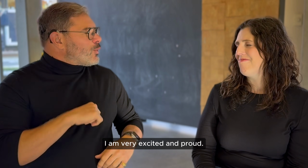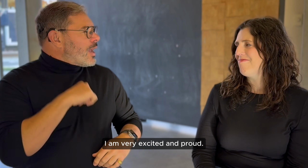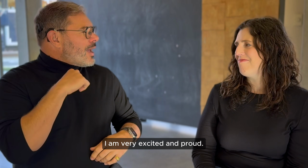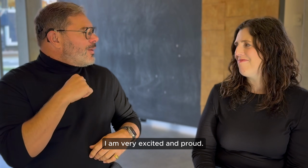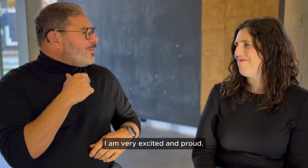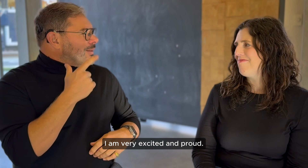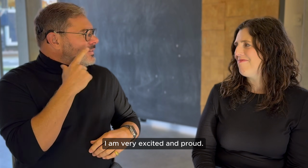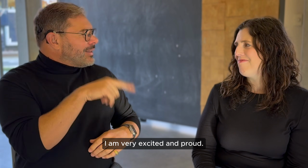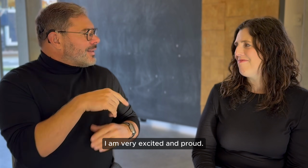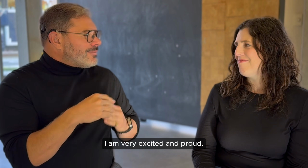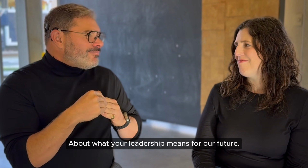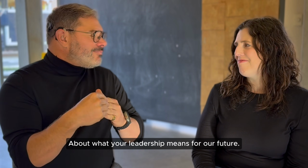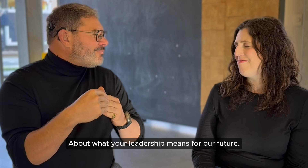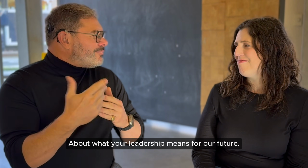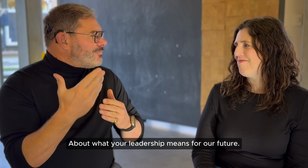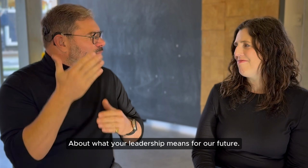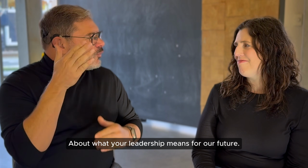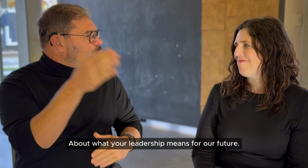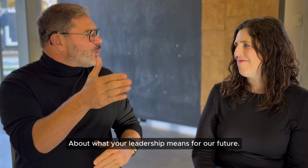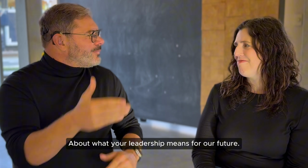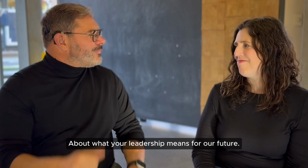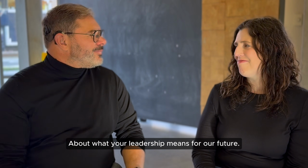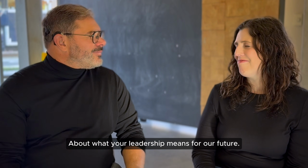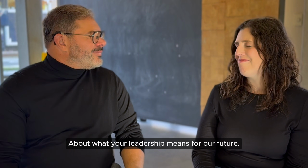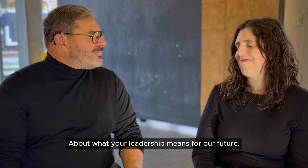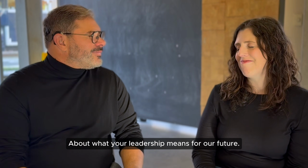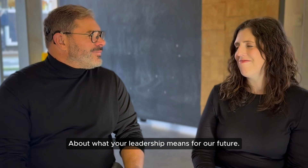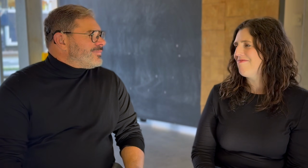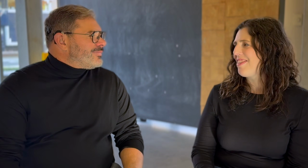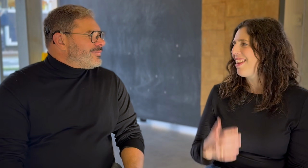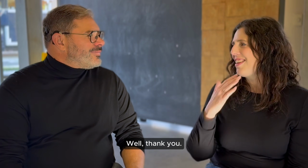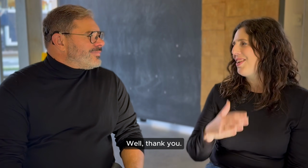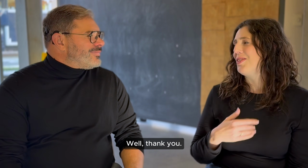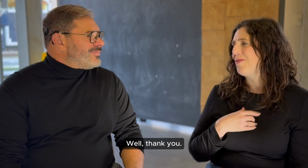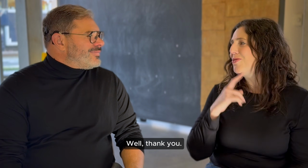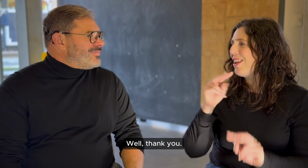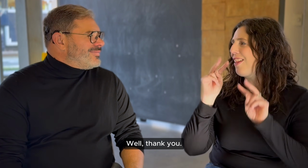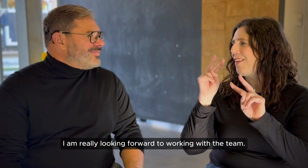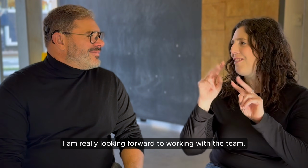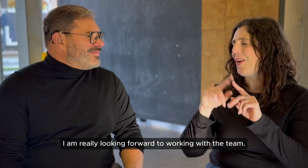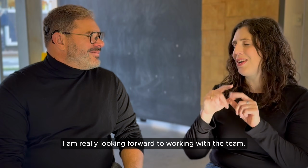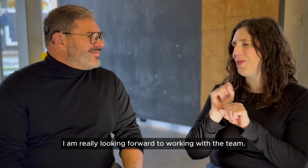and proud about what your leadership means for our future. Well, thank you. I'm really looking